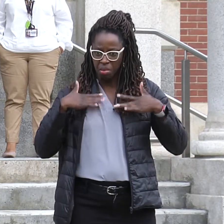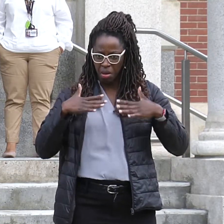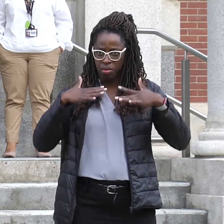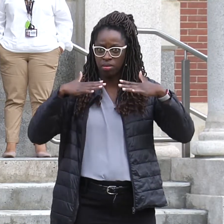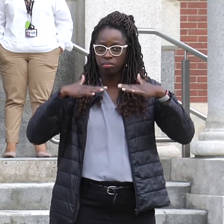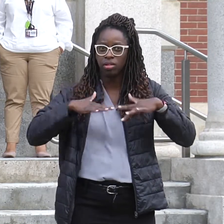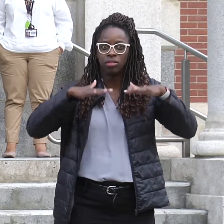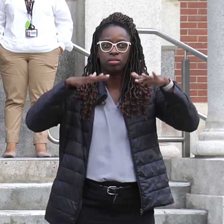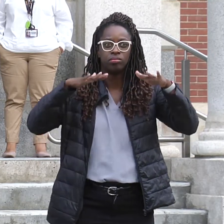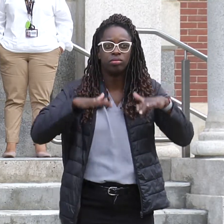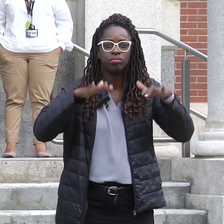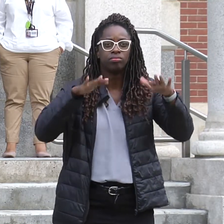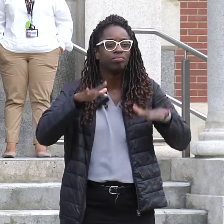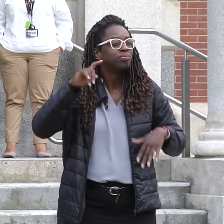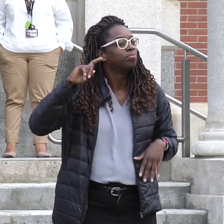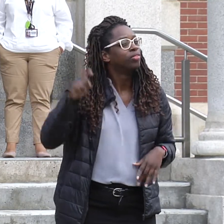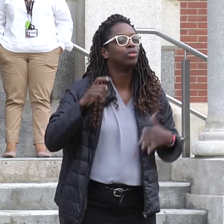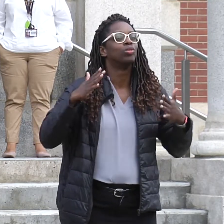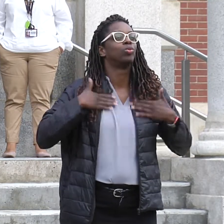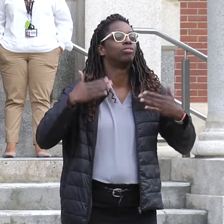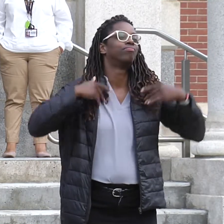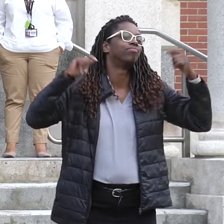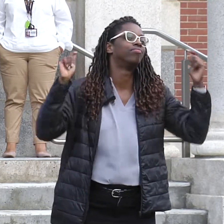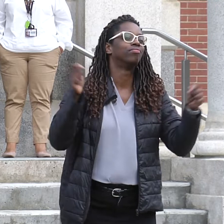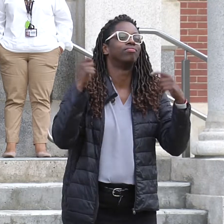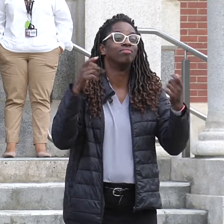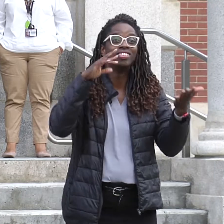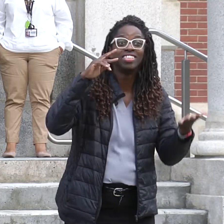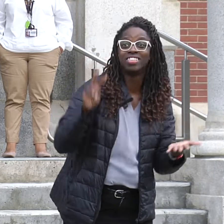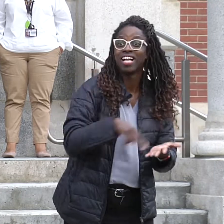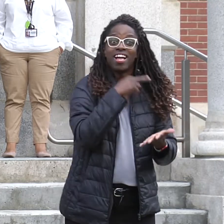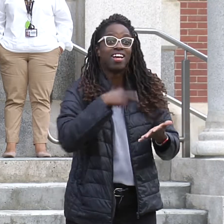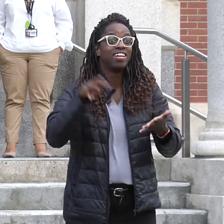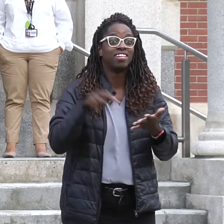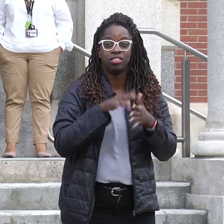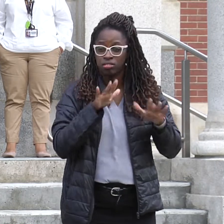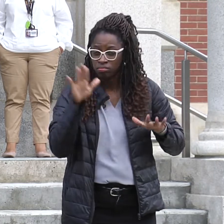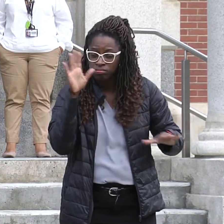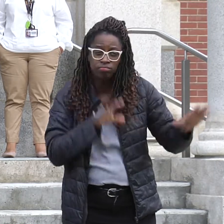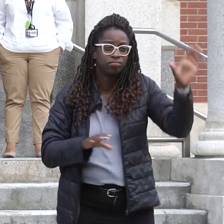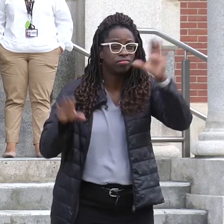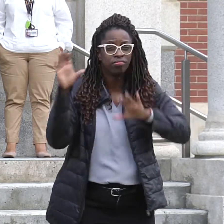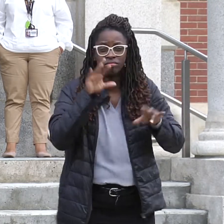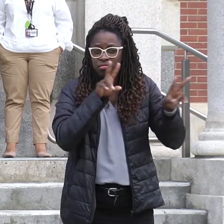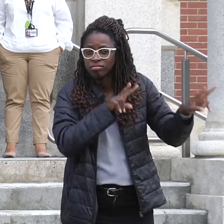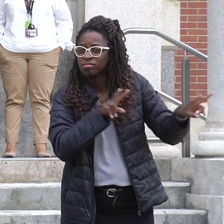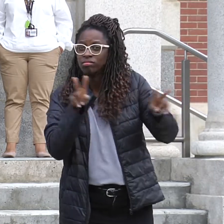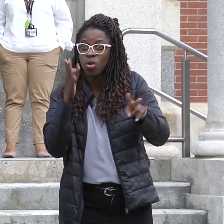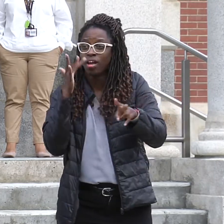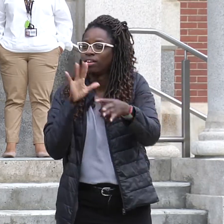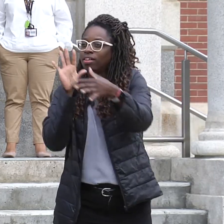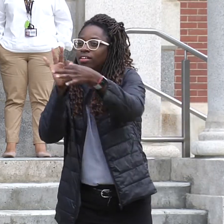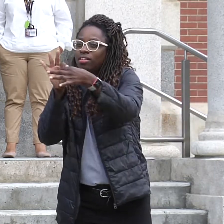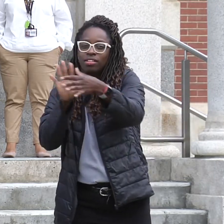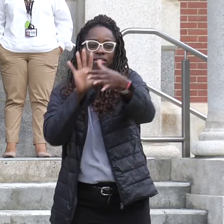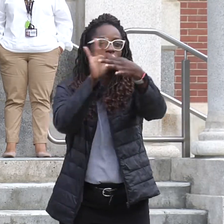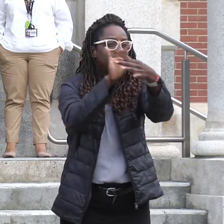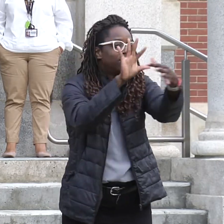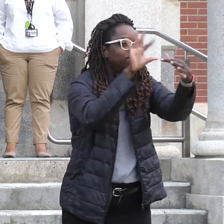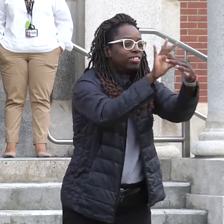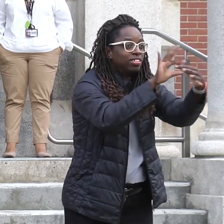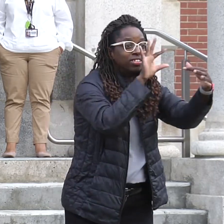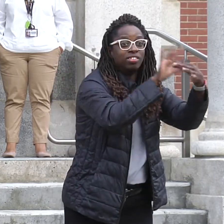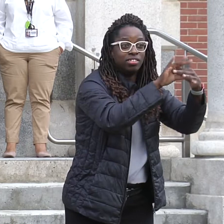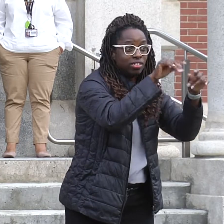individuals seek to discover the meaning of this stretch of our journey. We choreograph that dance. We, a flash mob